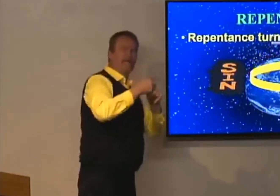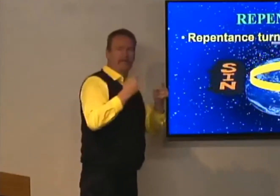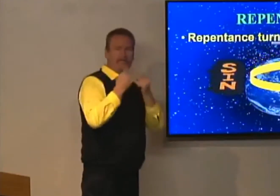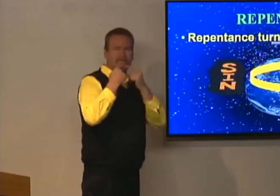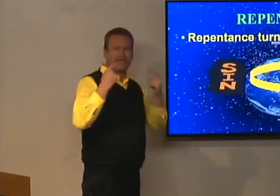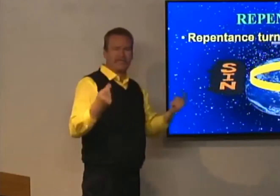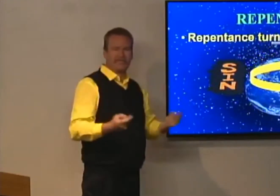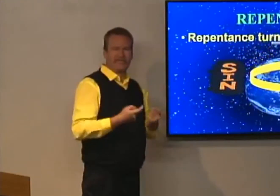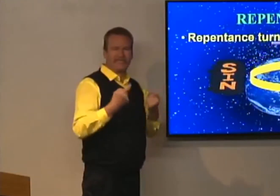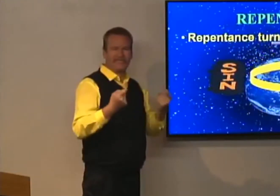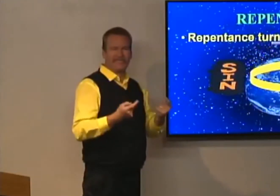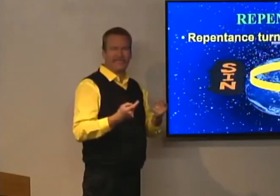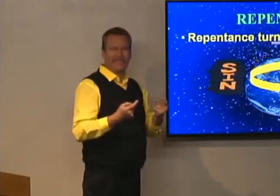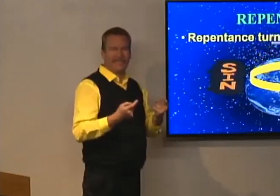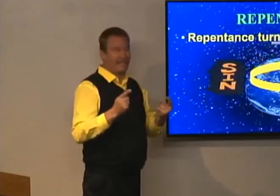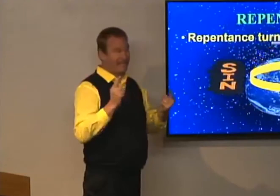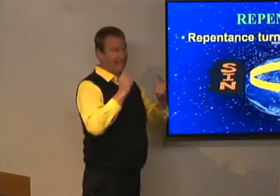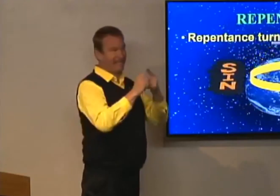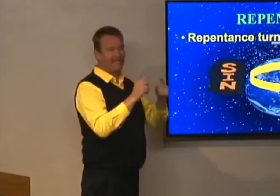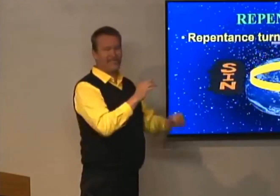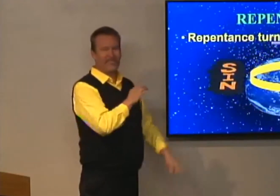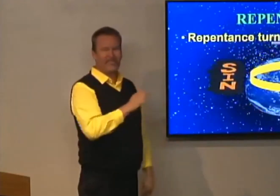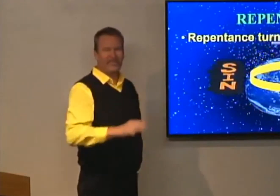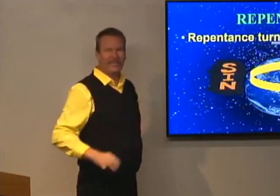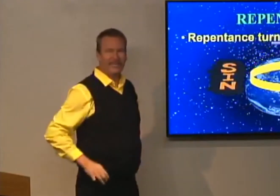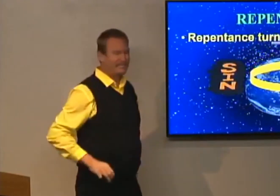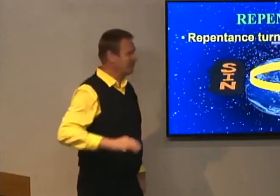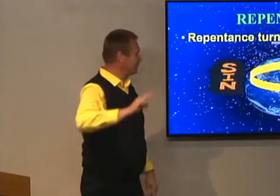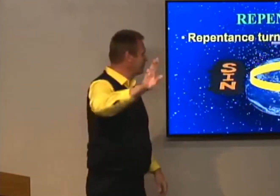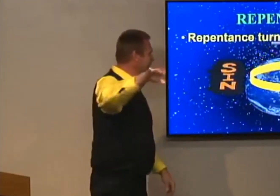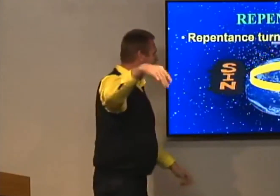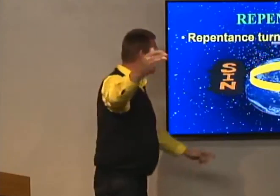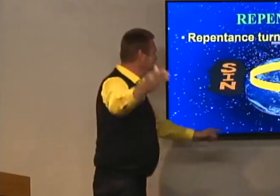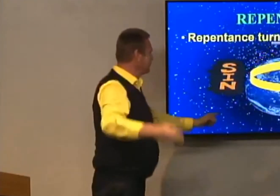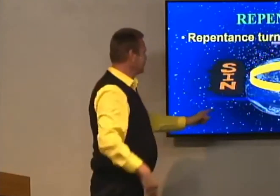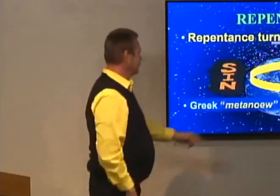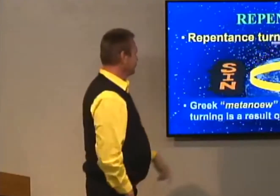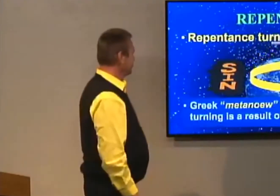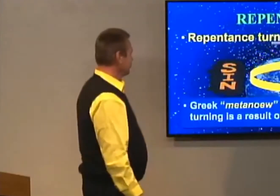So from sin, they turn to Christ.